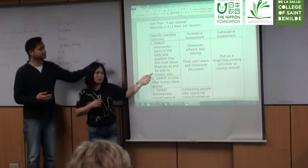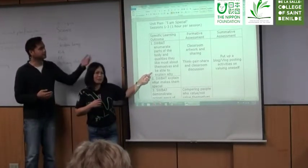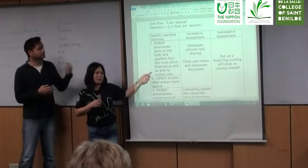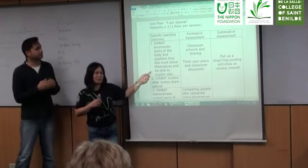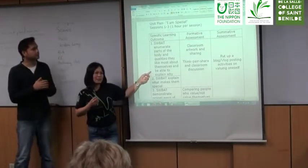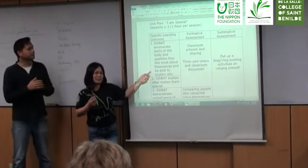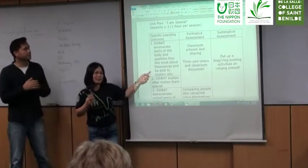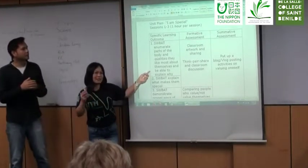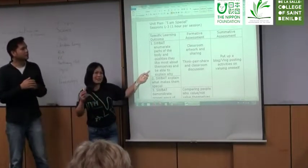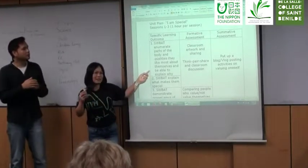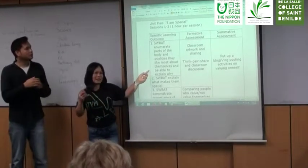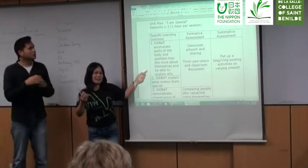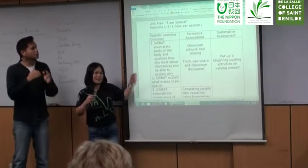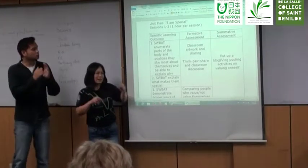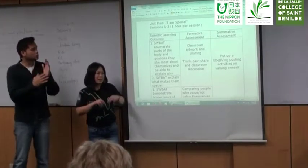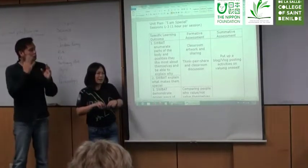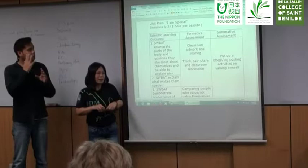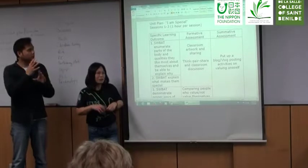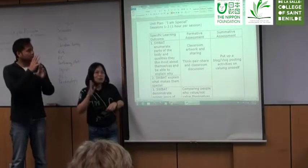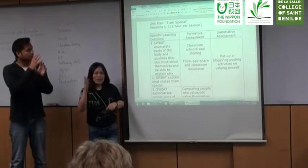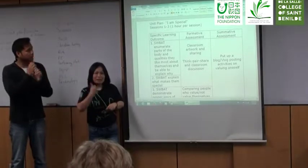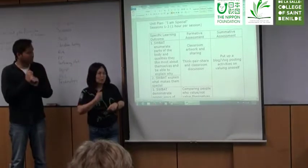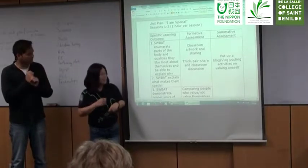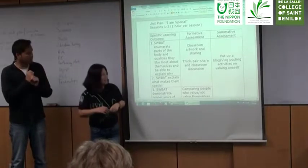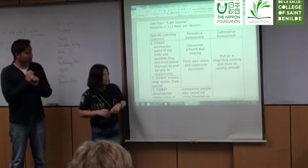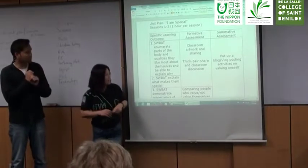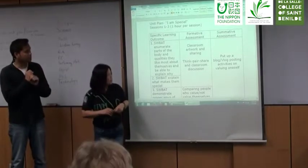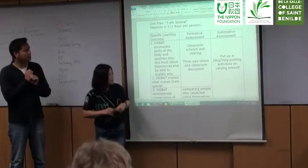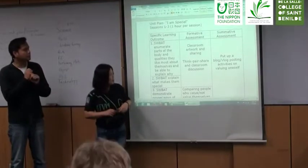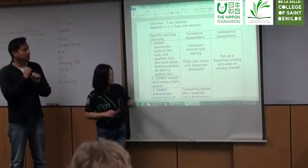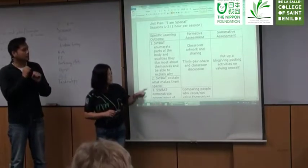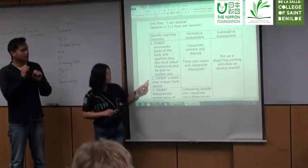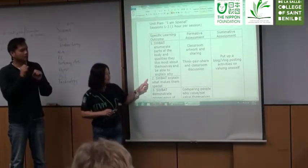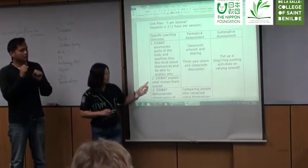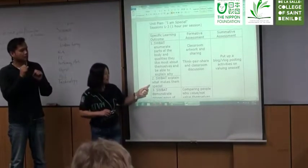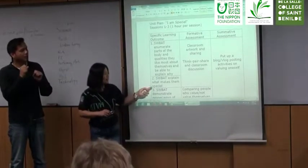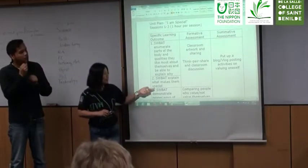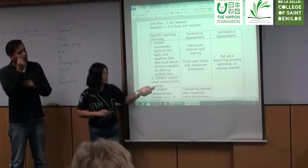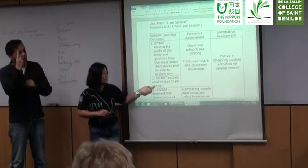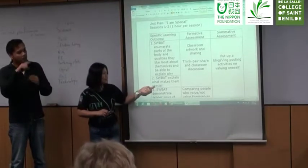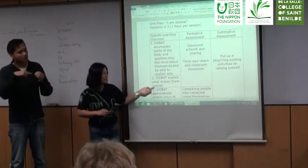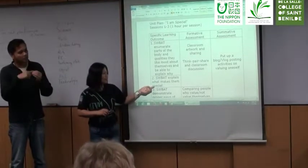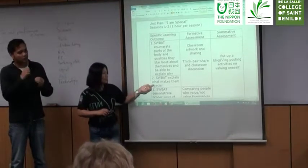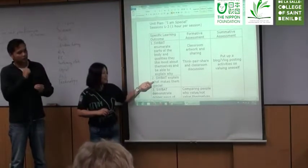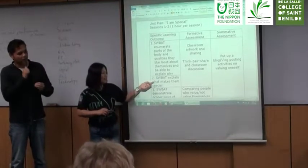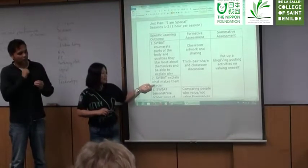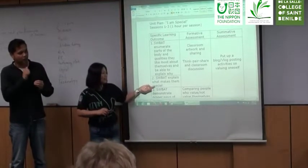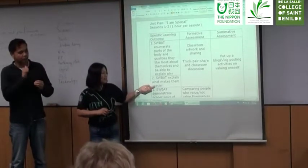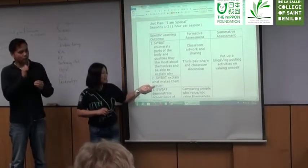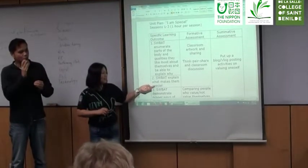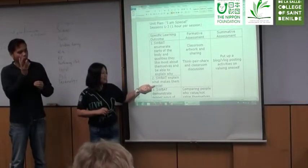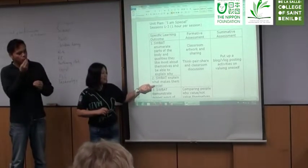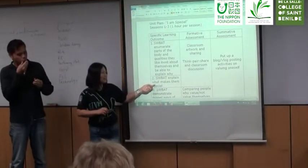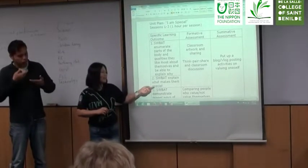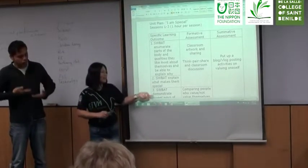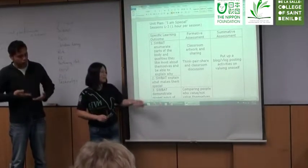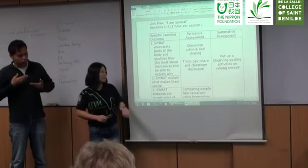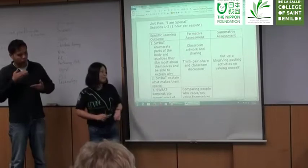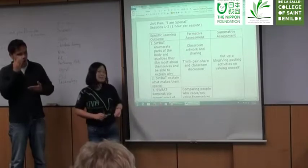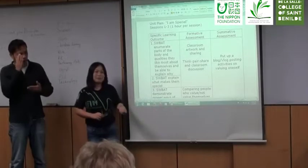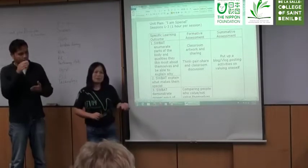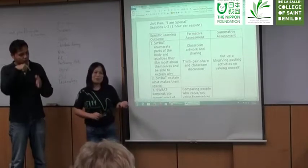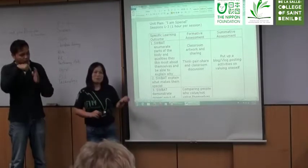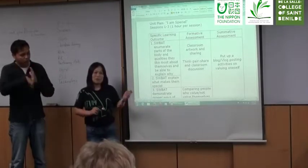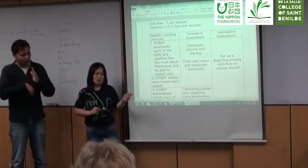So first is looking at oneself. So the second one is explain